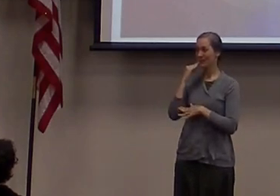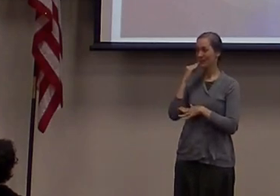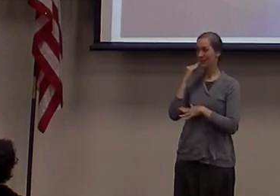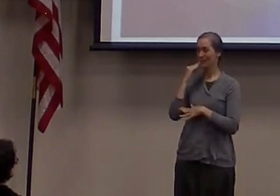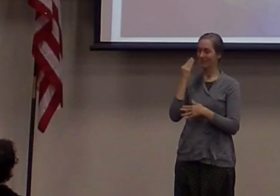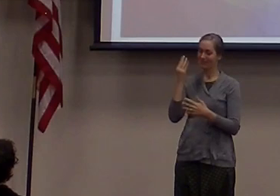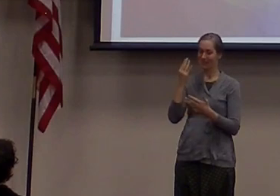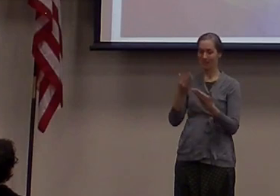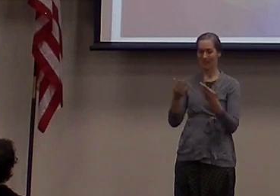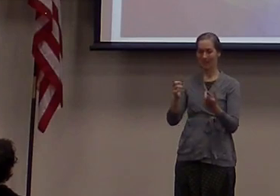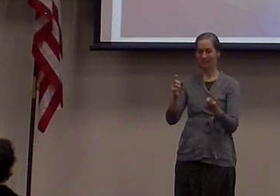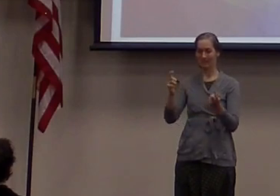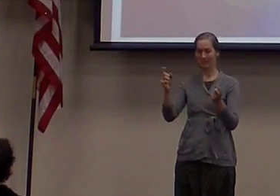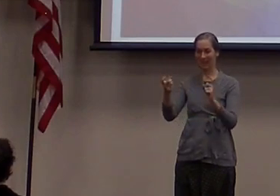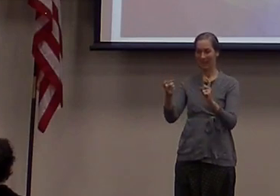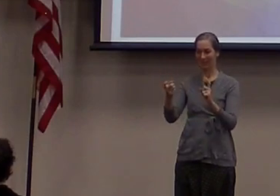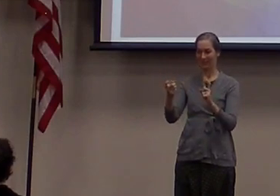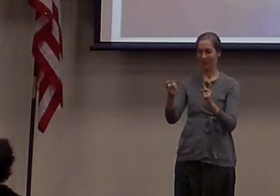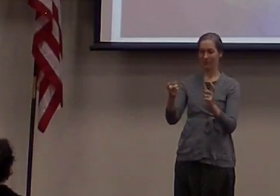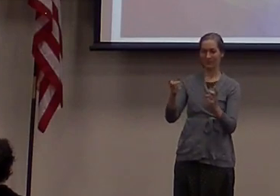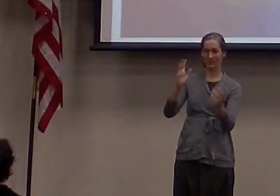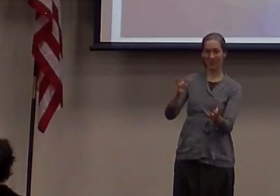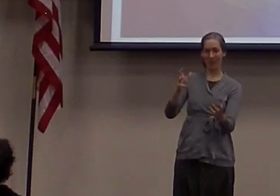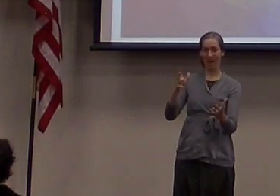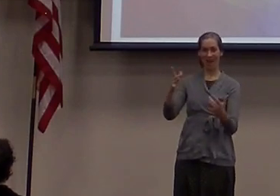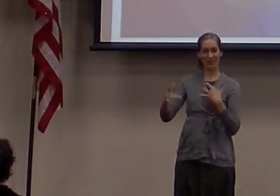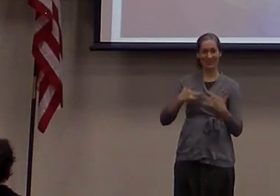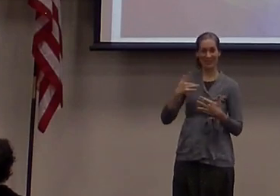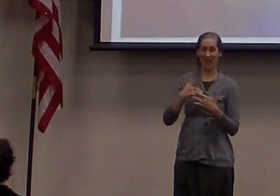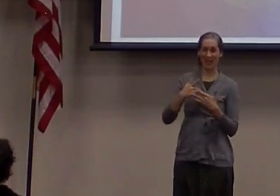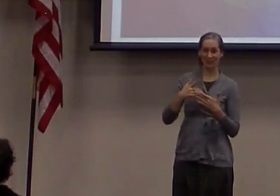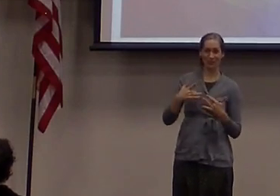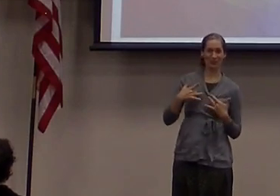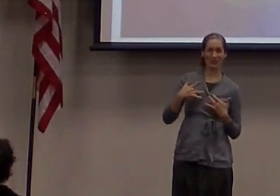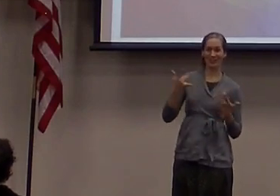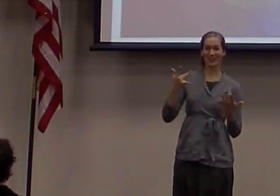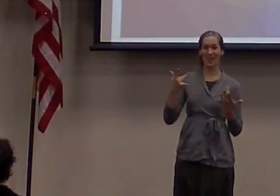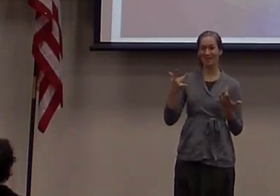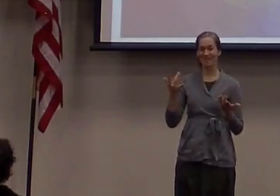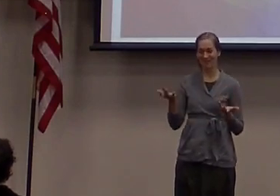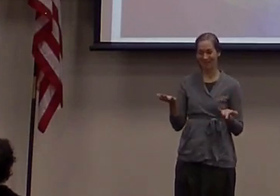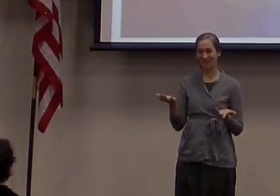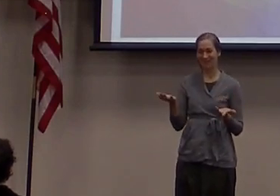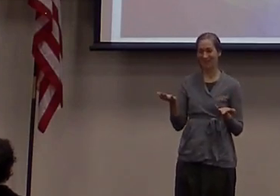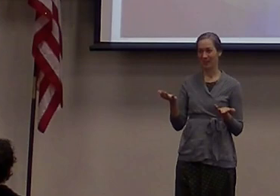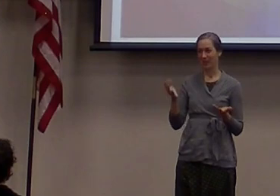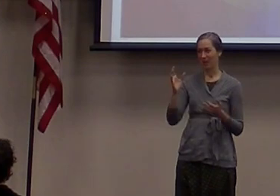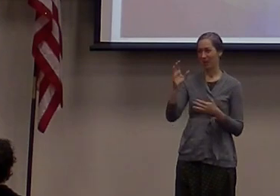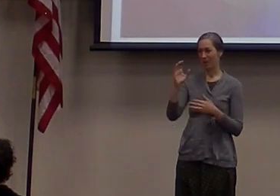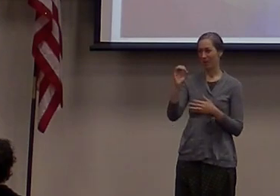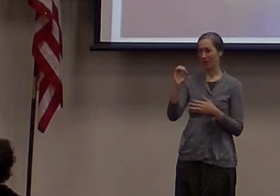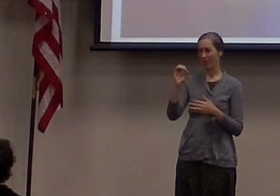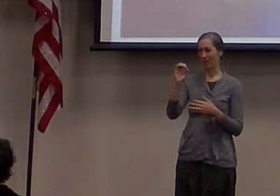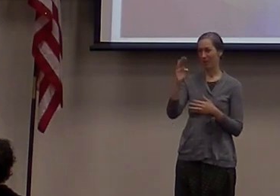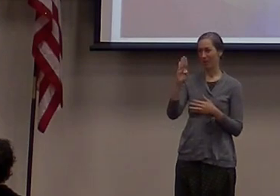things have changed, and we get to catch up and we get to be excited about what's going on. Obadiah's bigger.